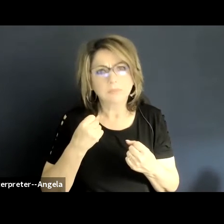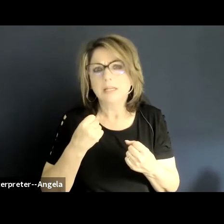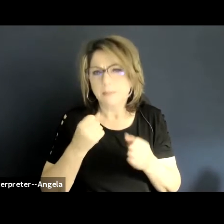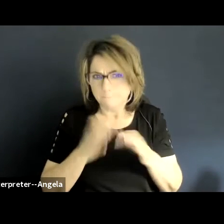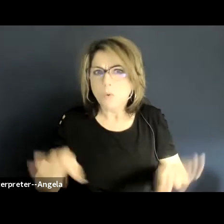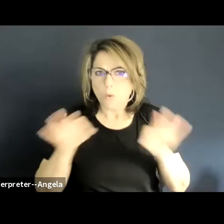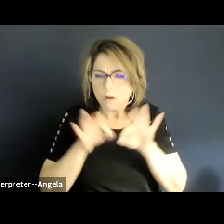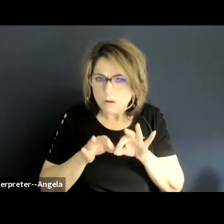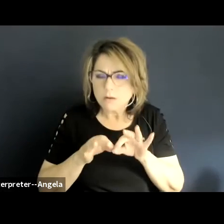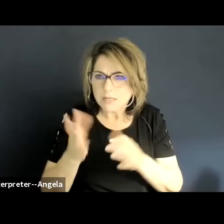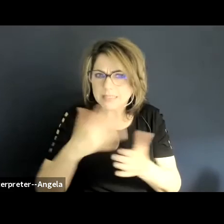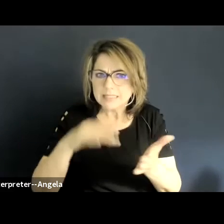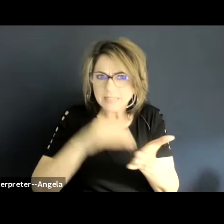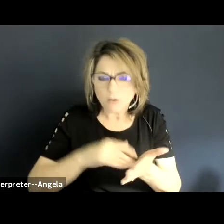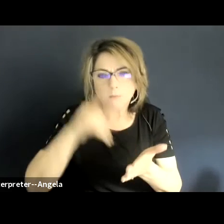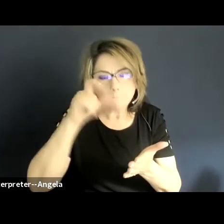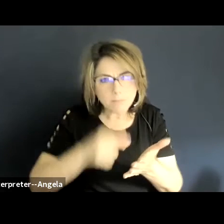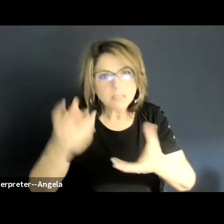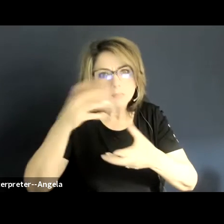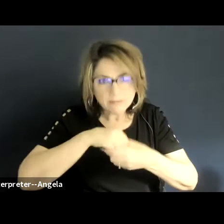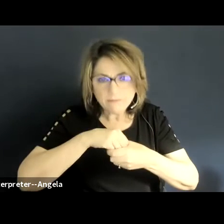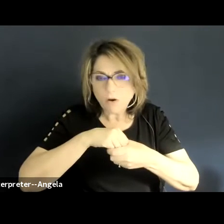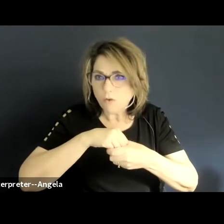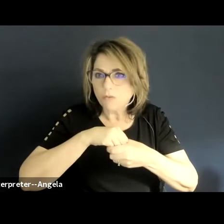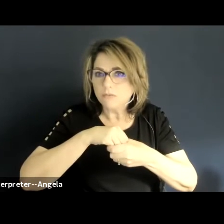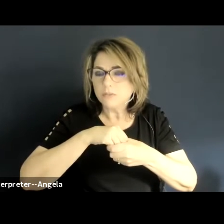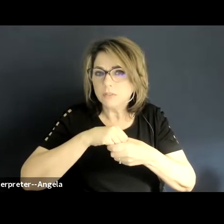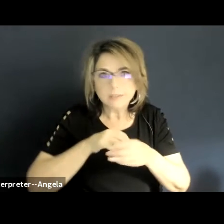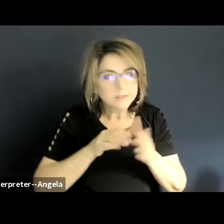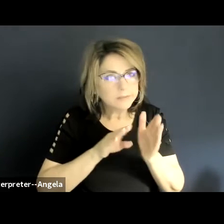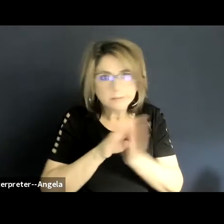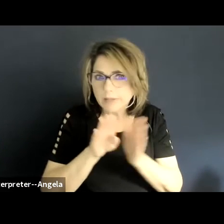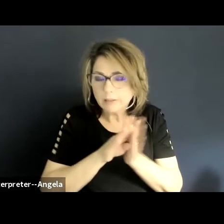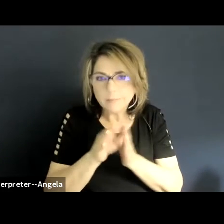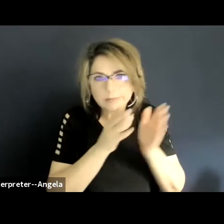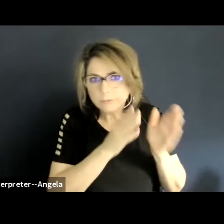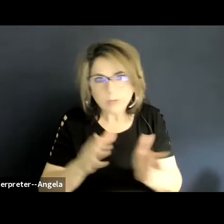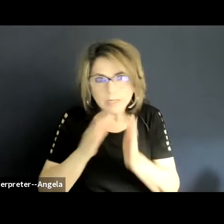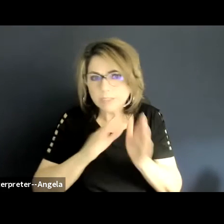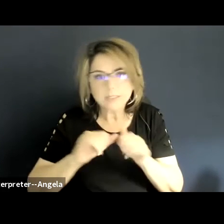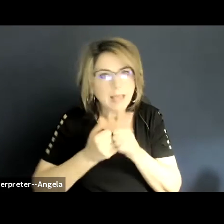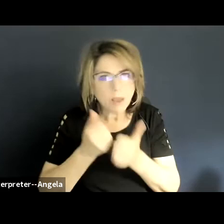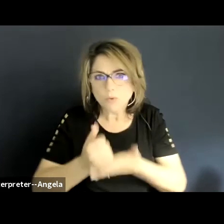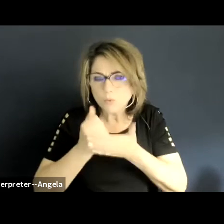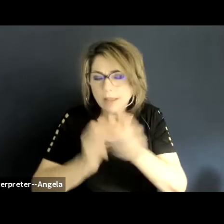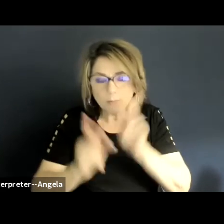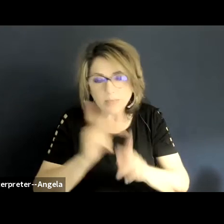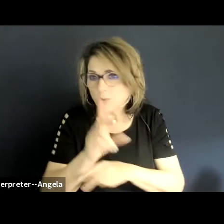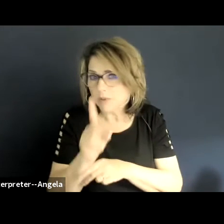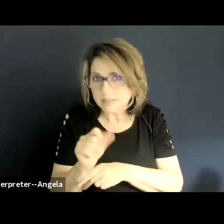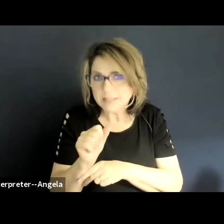be involved in developing the strategies around assisting people with disabilities, providing